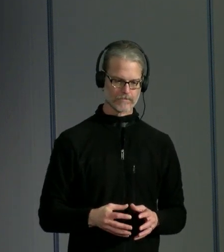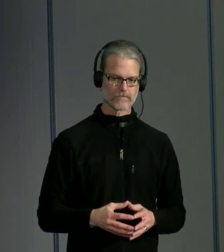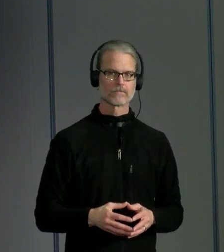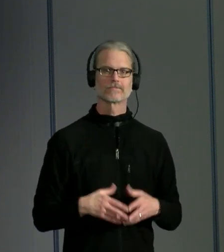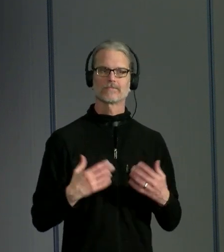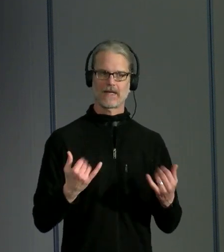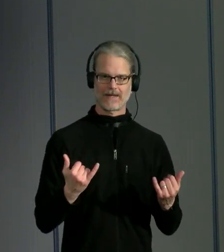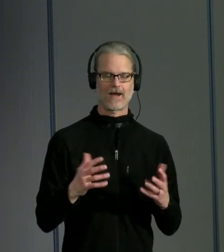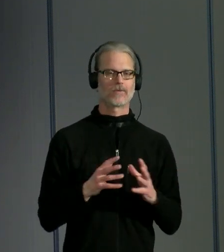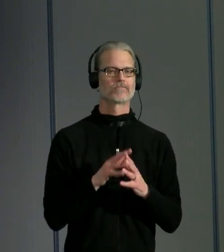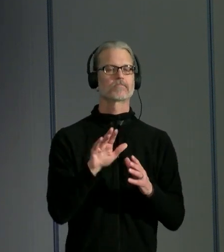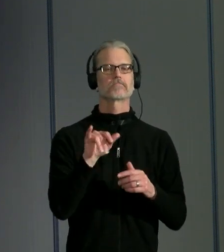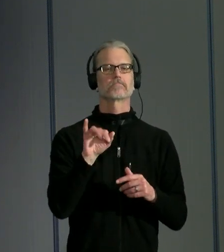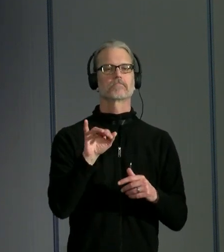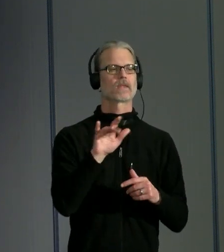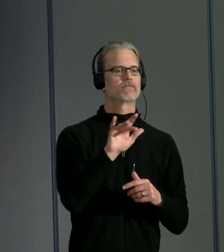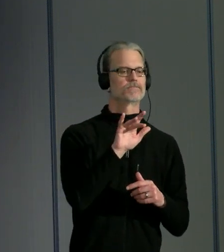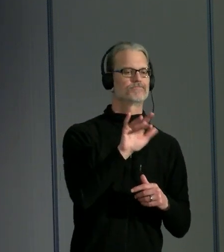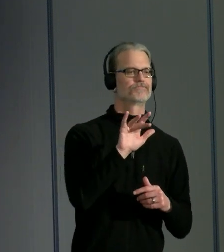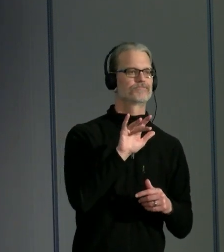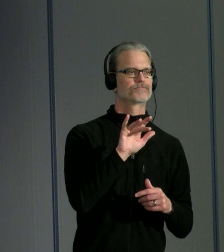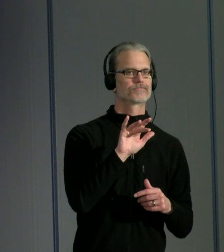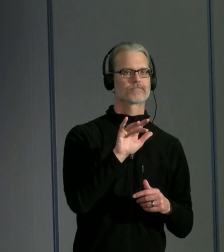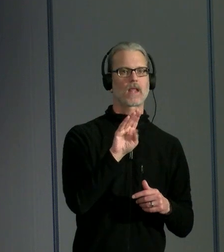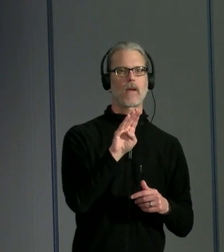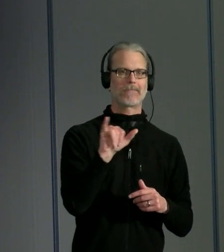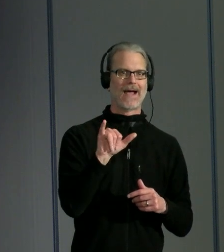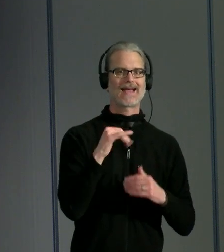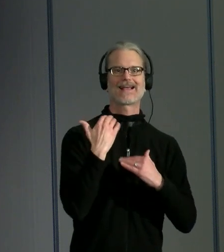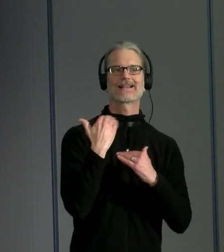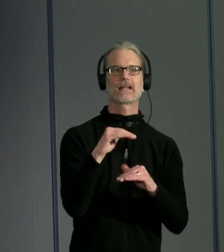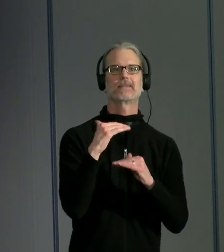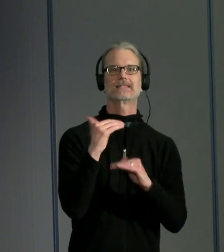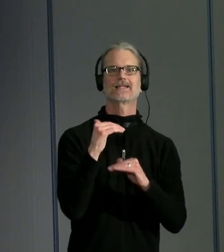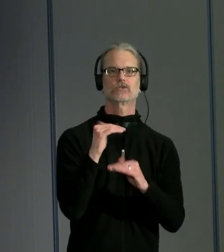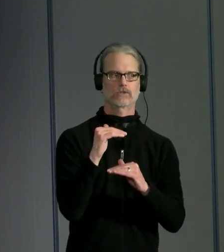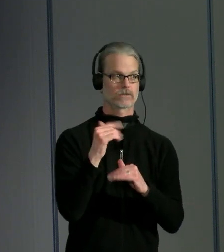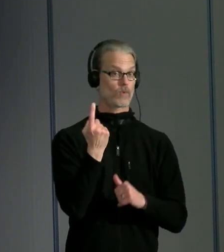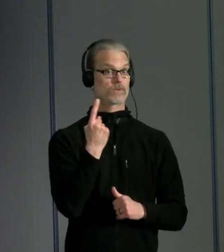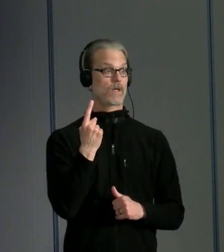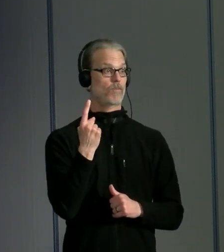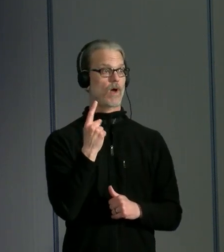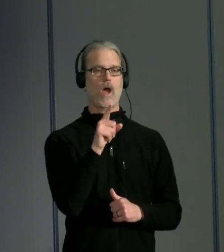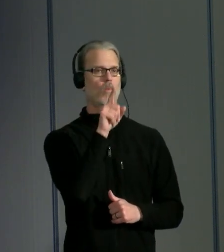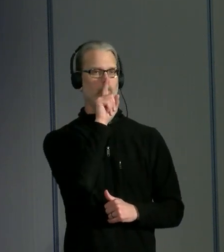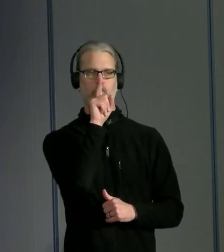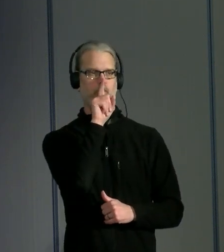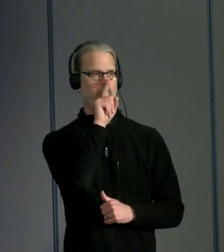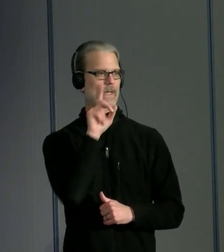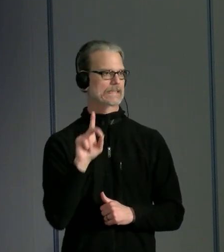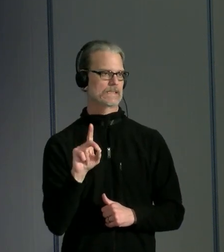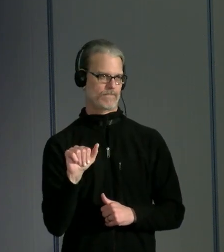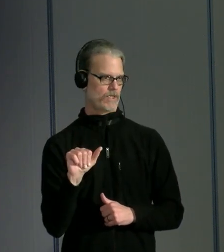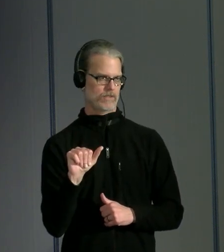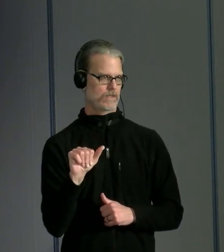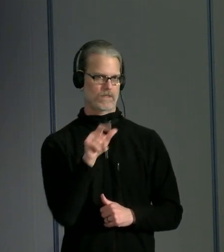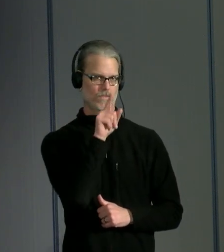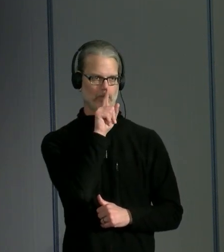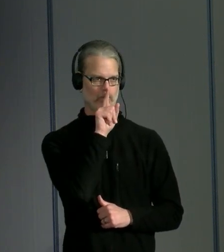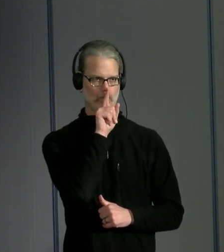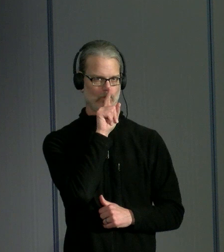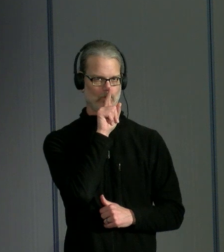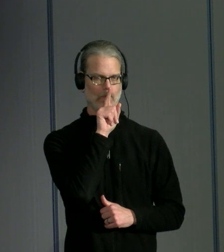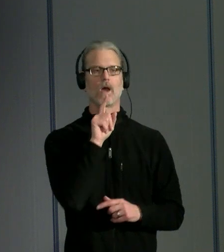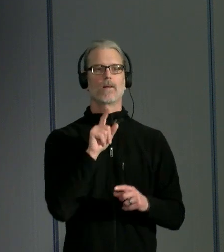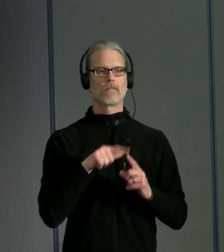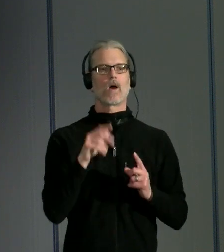Let's pretend that we clicked into the tab by limitation. So someone didn't specifically disclose what their disability was,